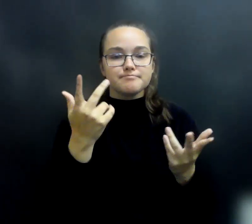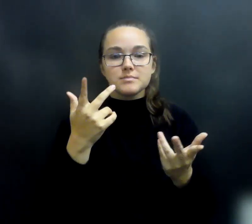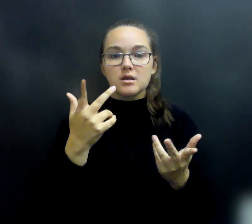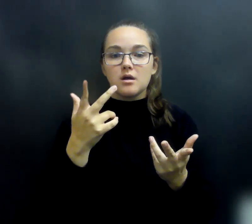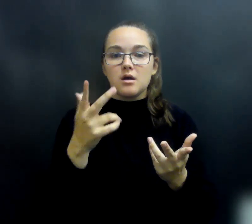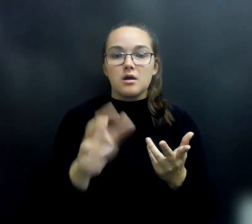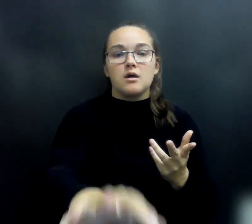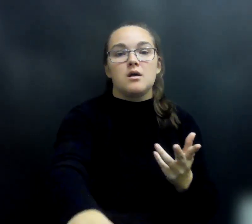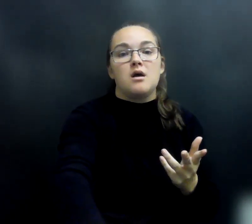polishing them sure is dull.